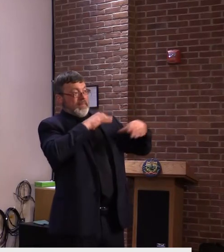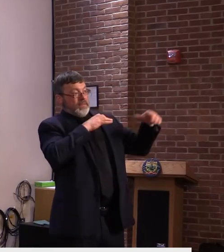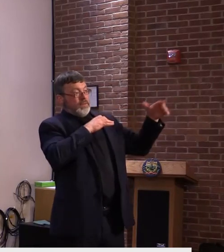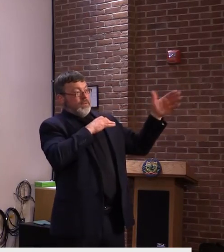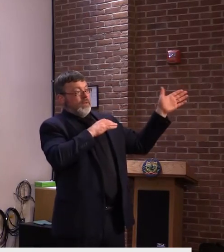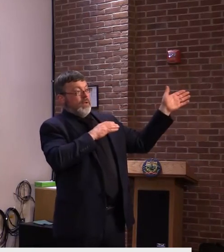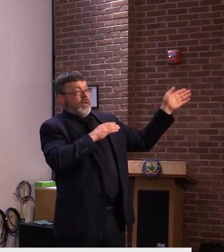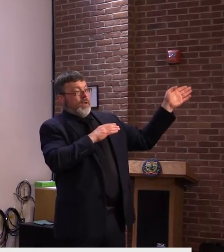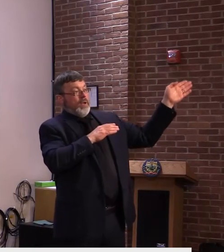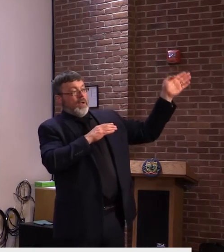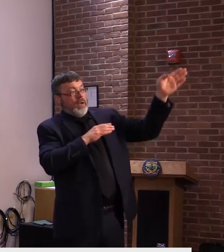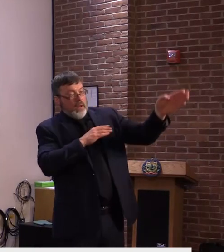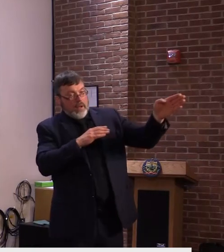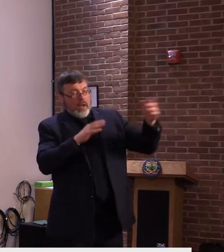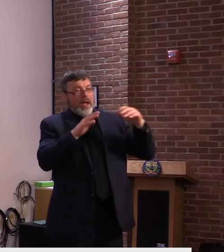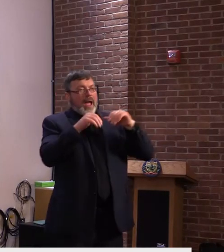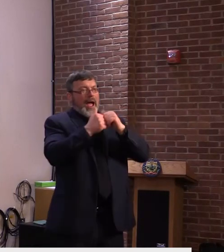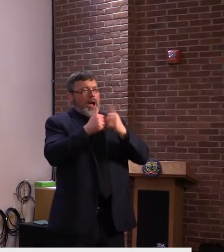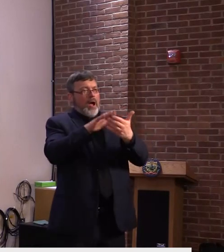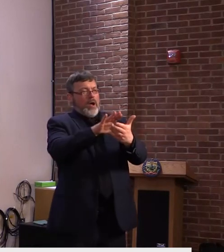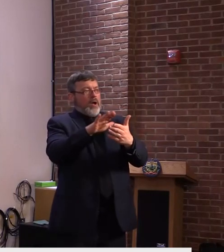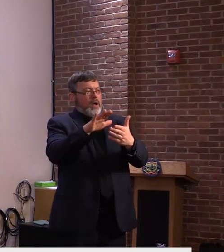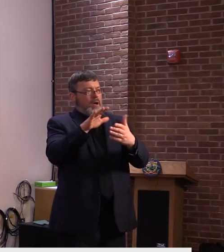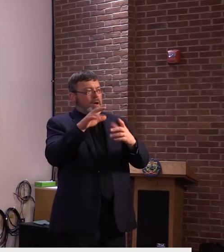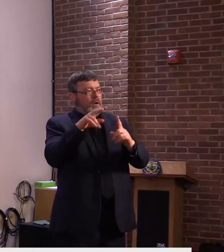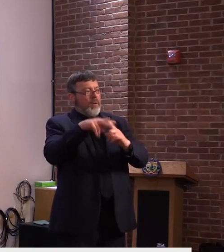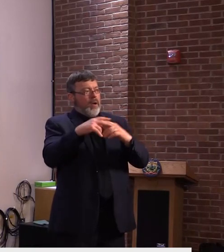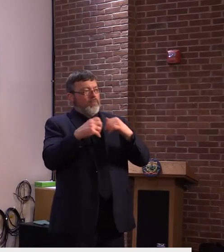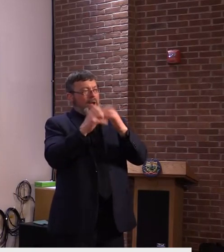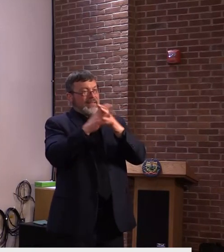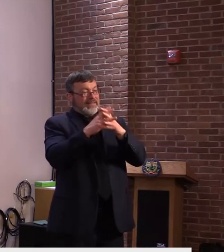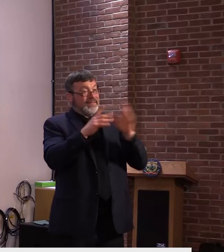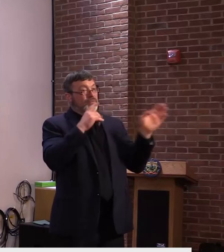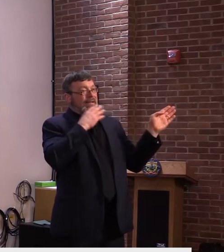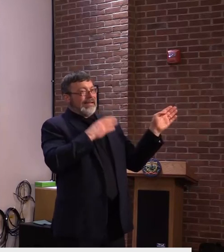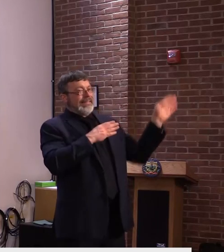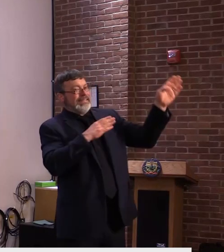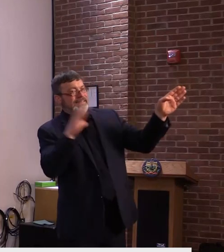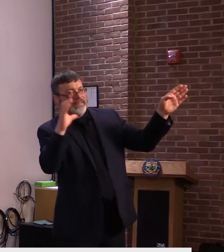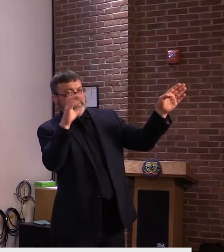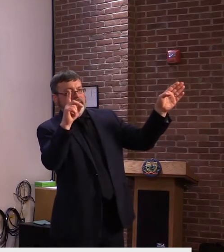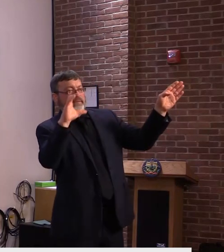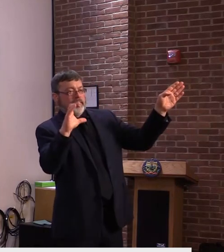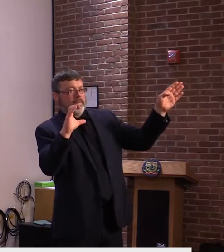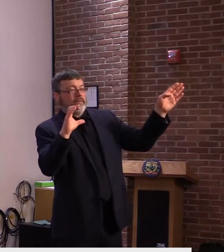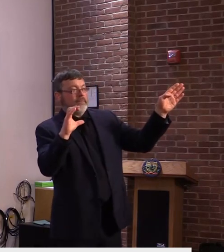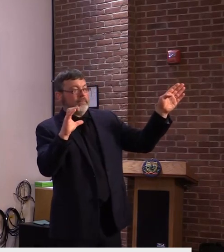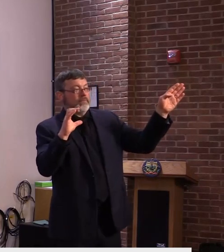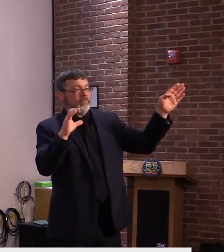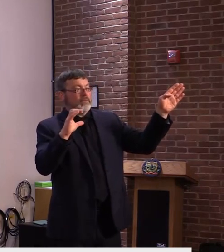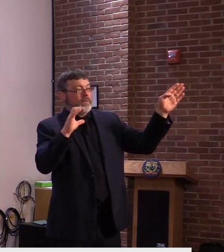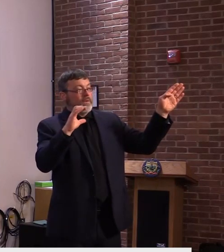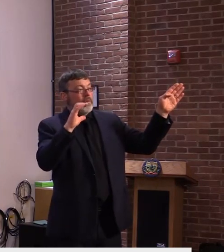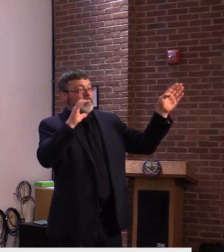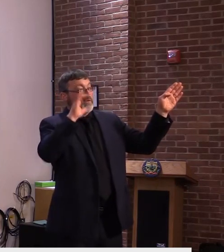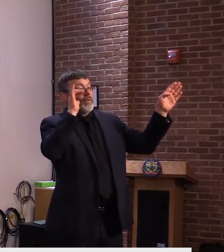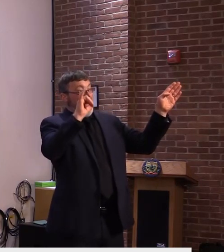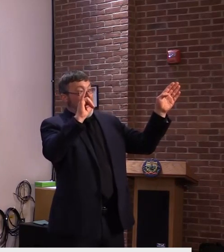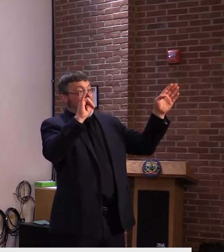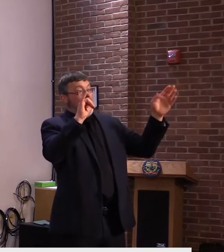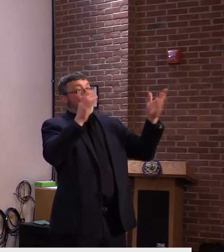Practices, which is the CDC's advisory panel, would review the data again and make a recommendation to the director of the